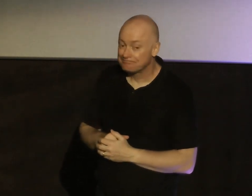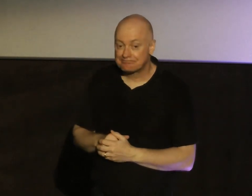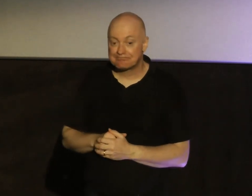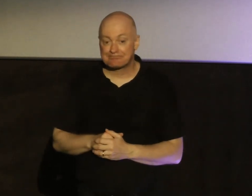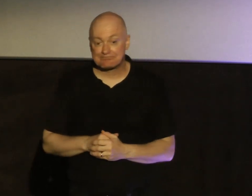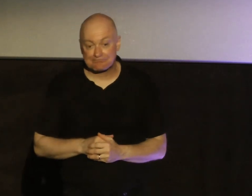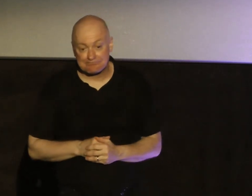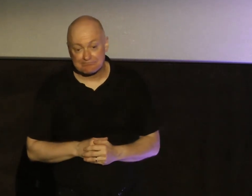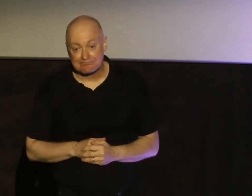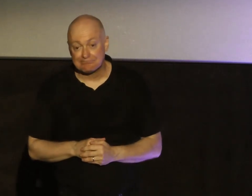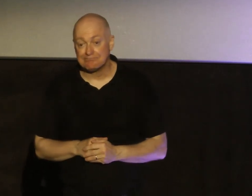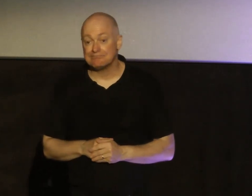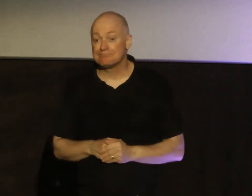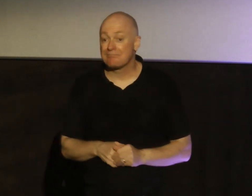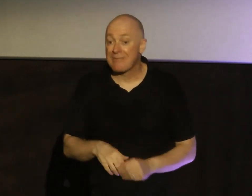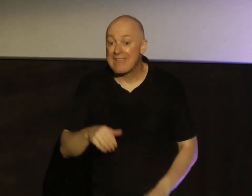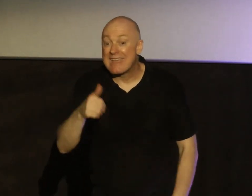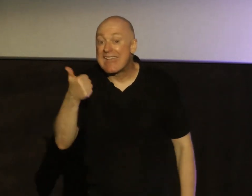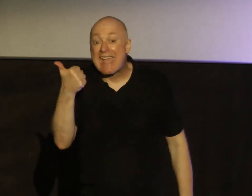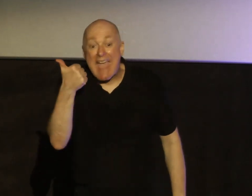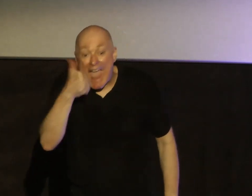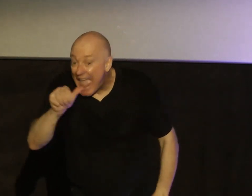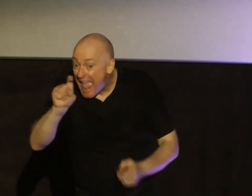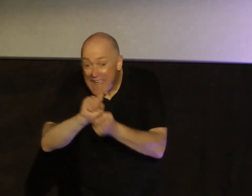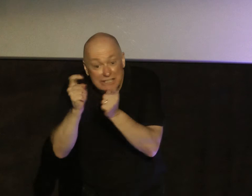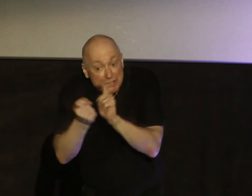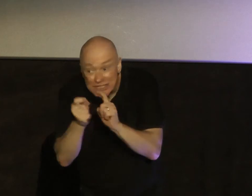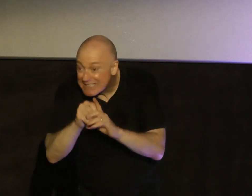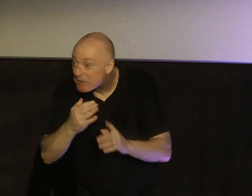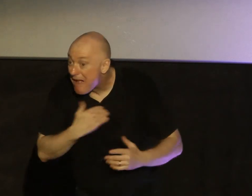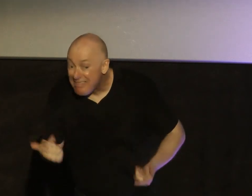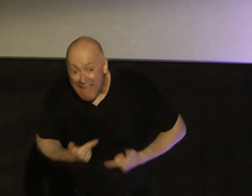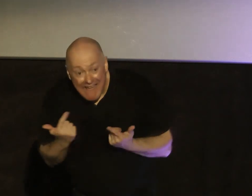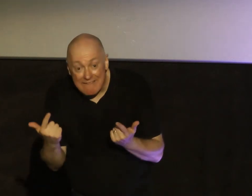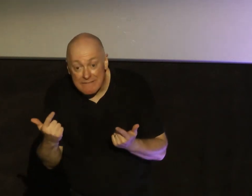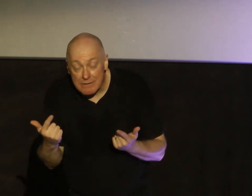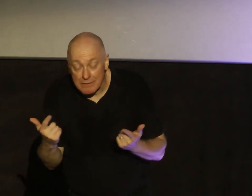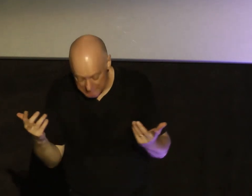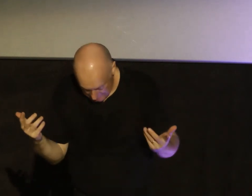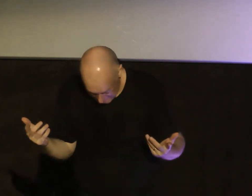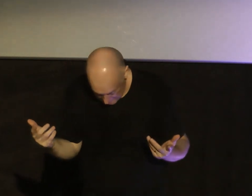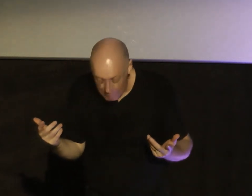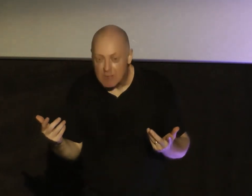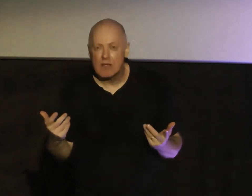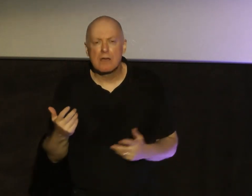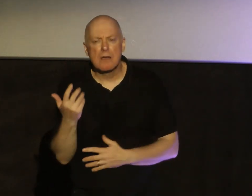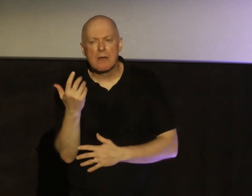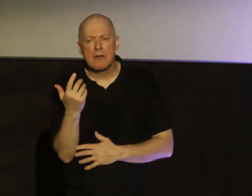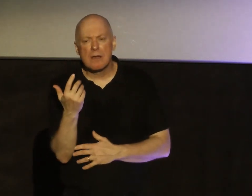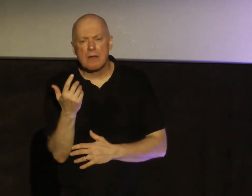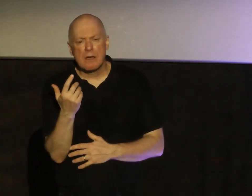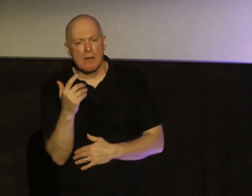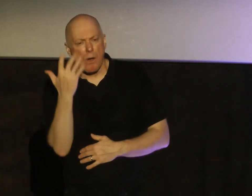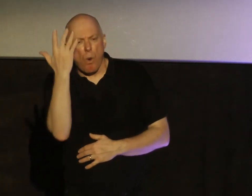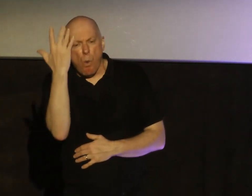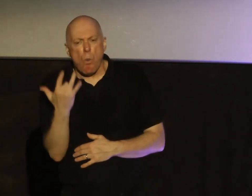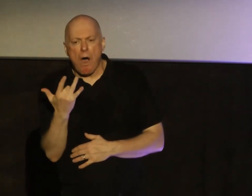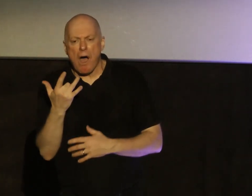any change in my life? Because what has caused the disruption in our relationships? It's sin.